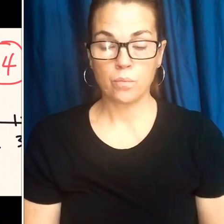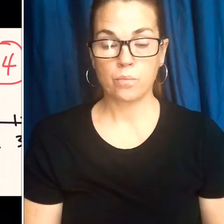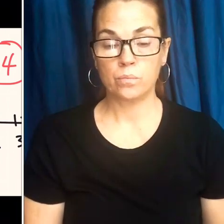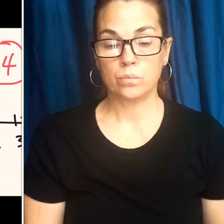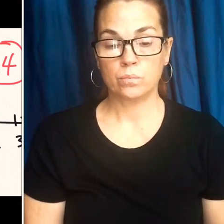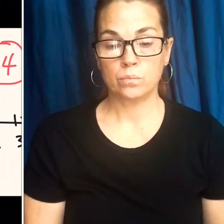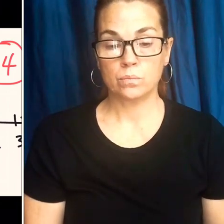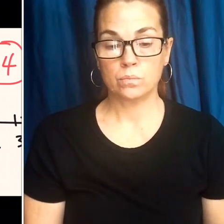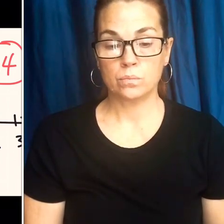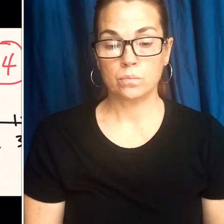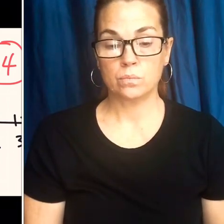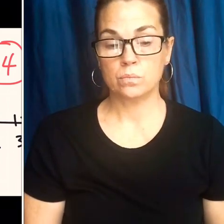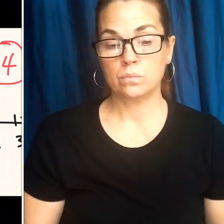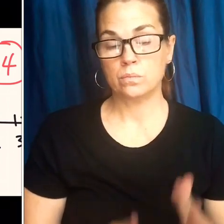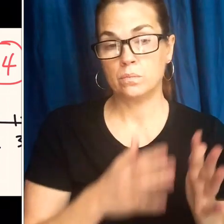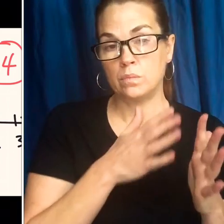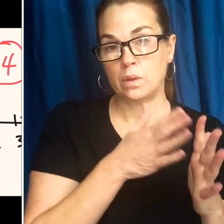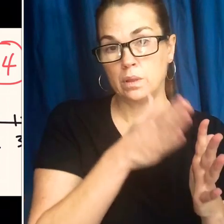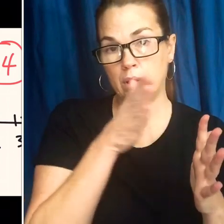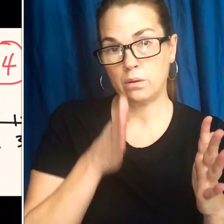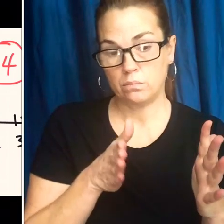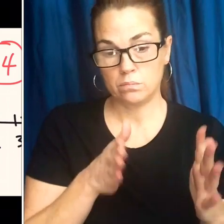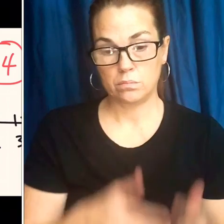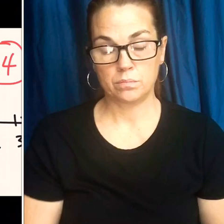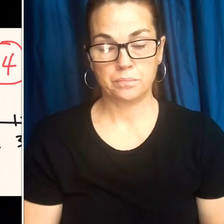1/3. Then I find